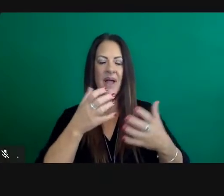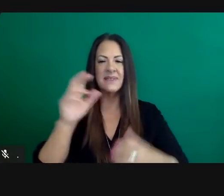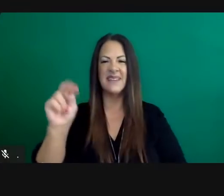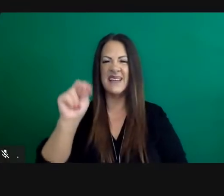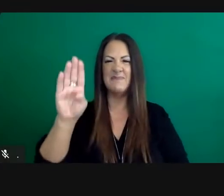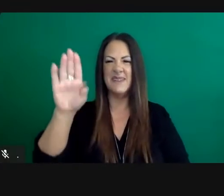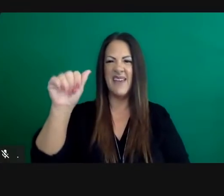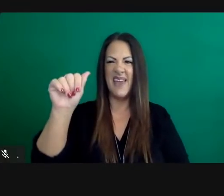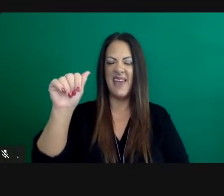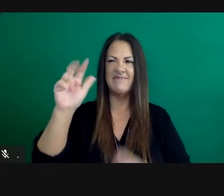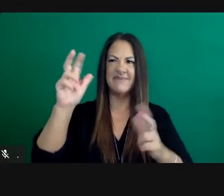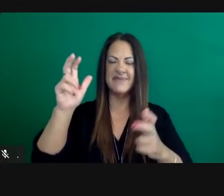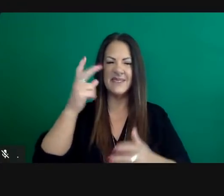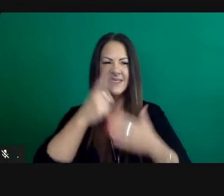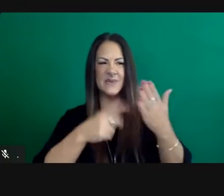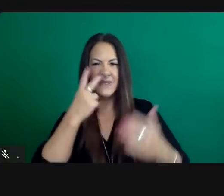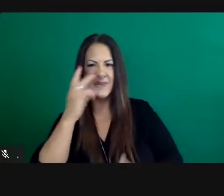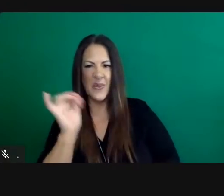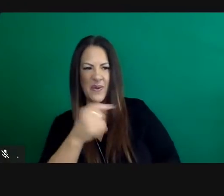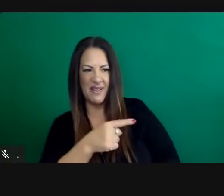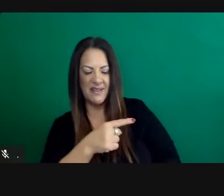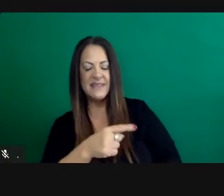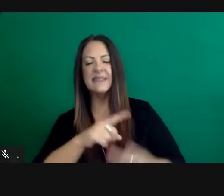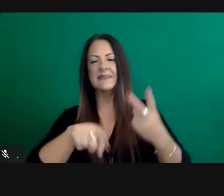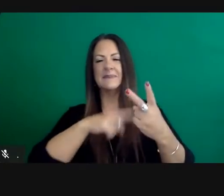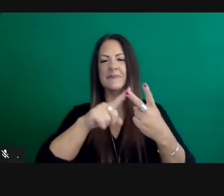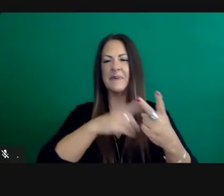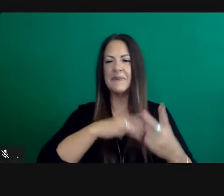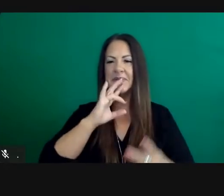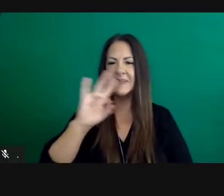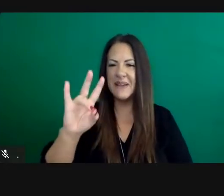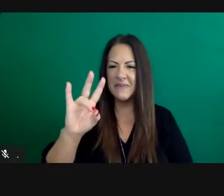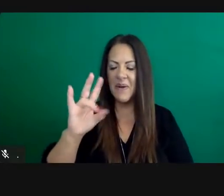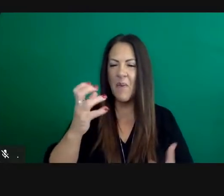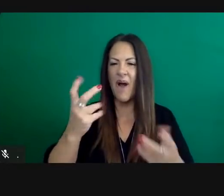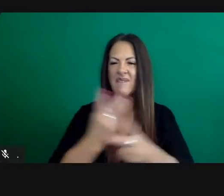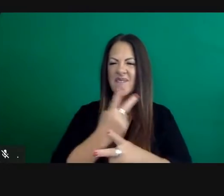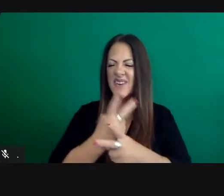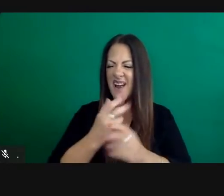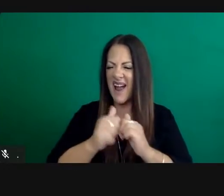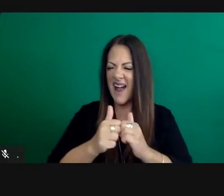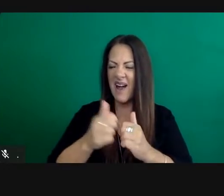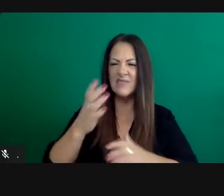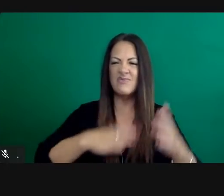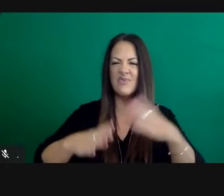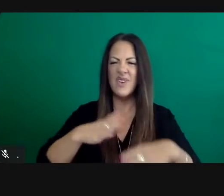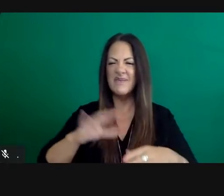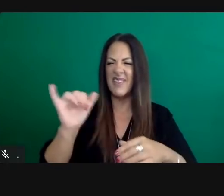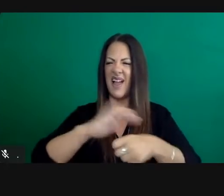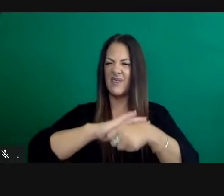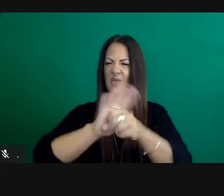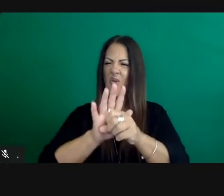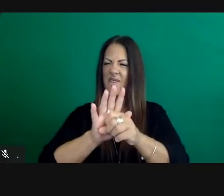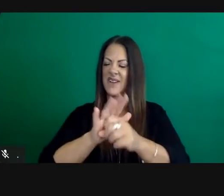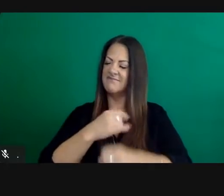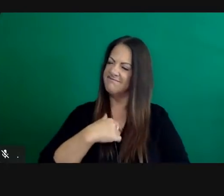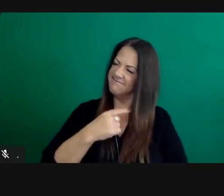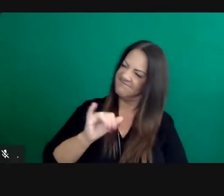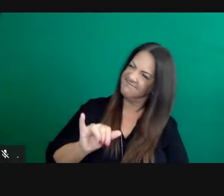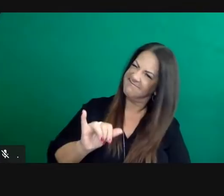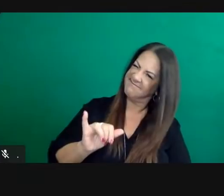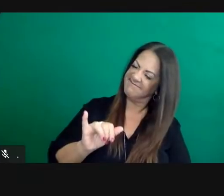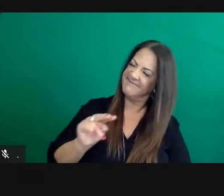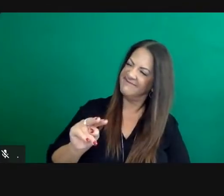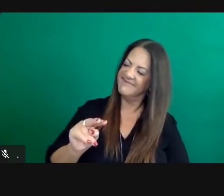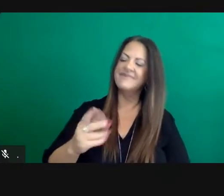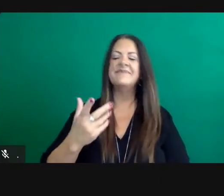wait to see how that turns out. And a 7-year-old who actually wants to figure out how to dress up like the coronavirus. So definitely